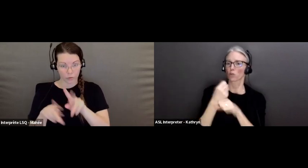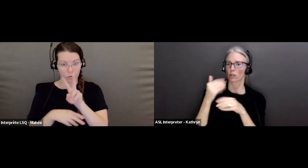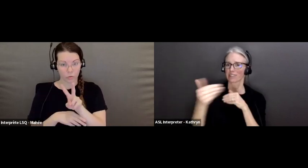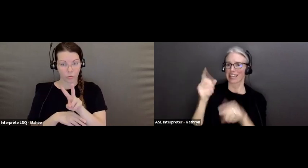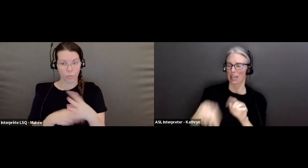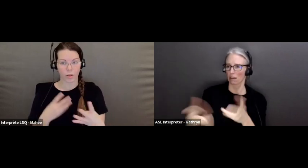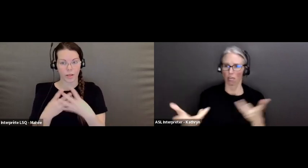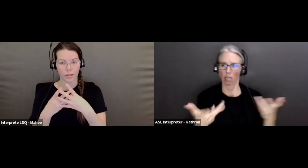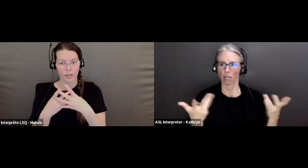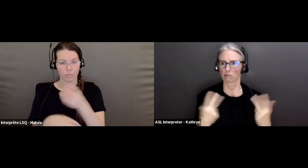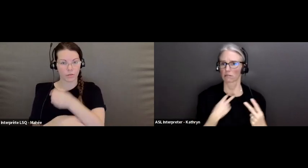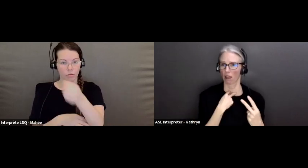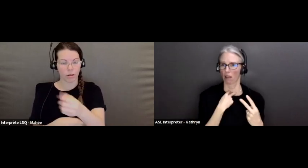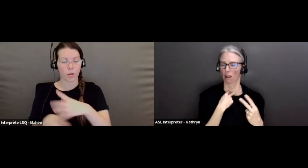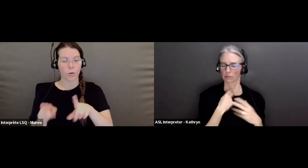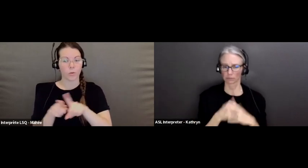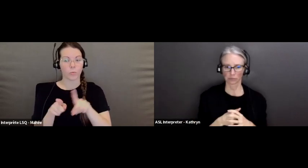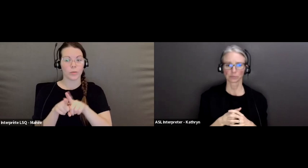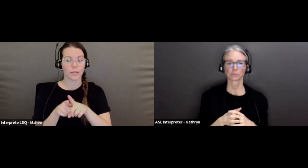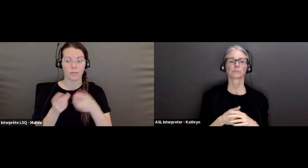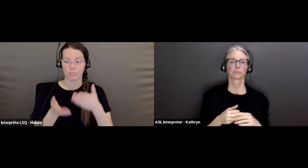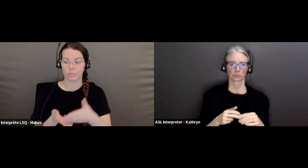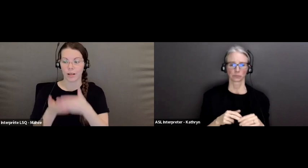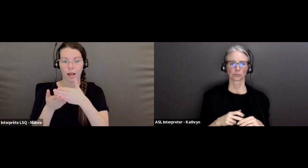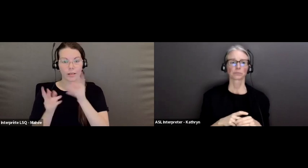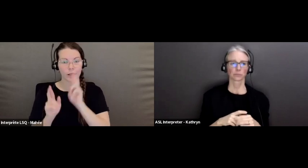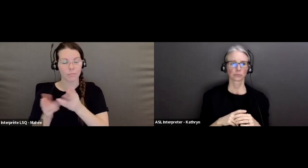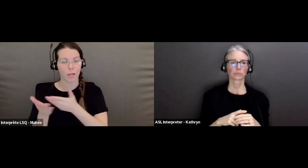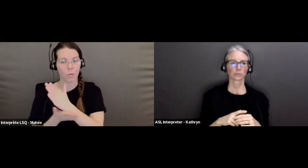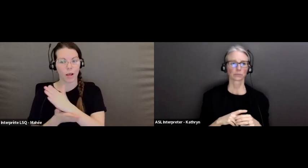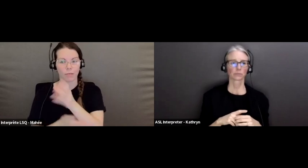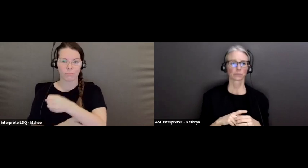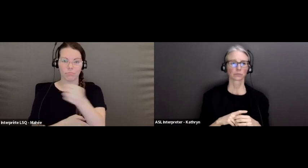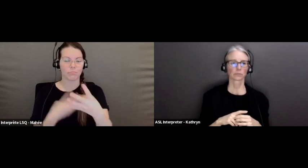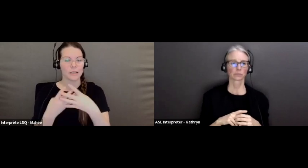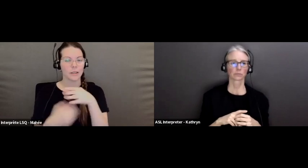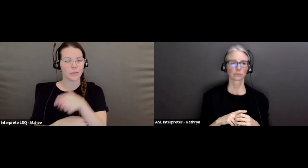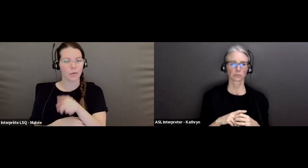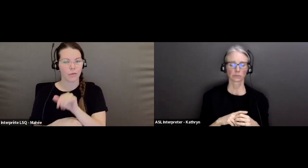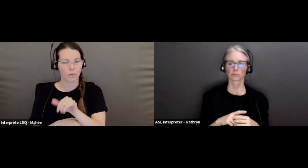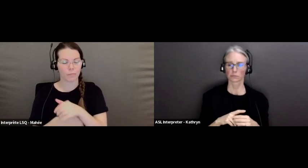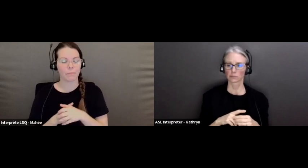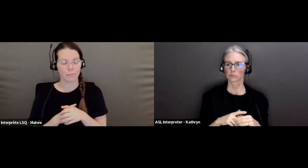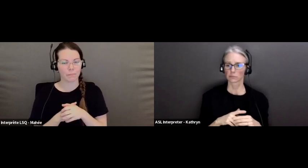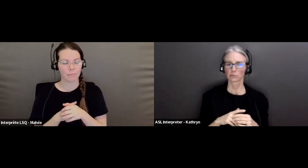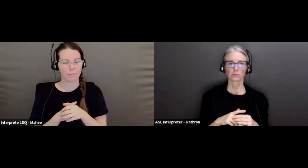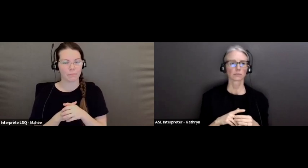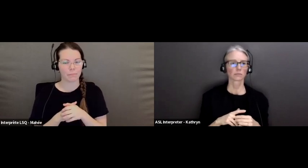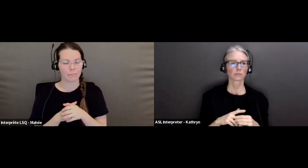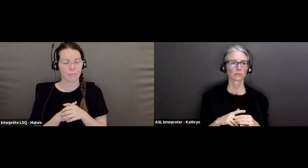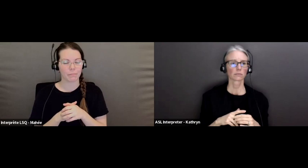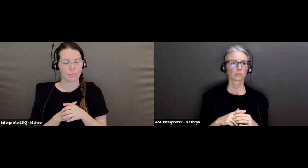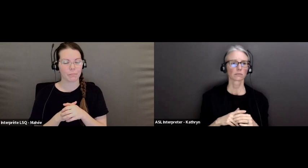sites. And while there was an early successful injunction motion that resulted in